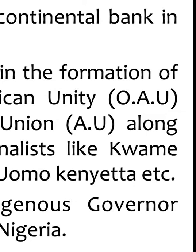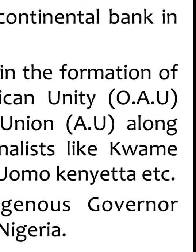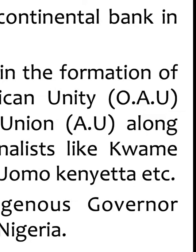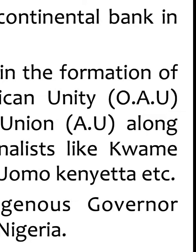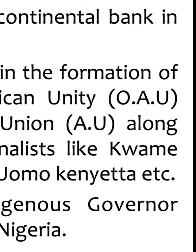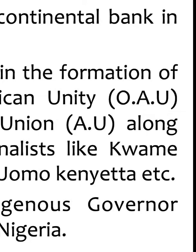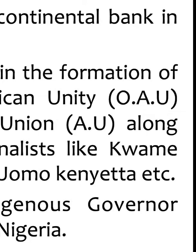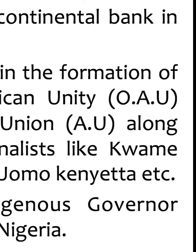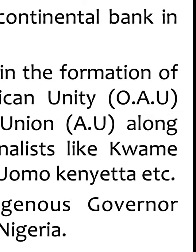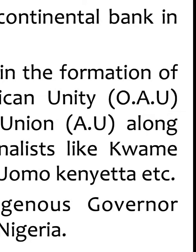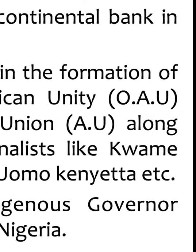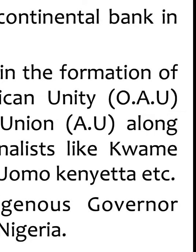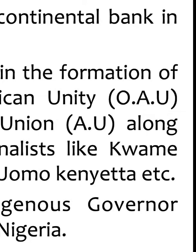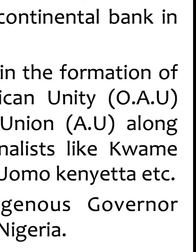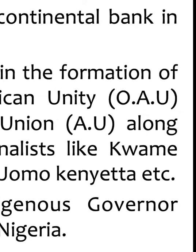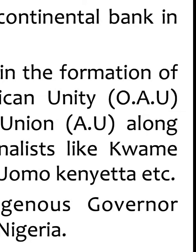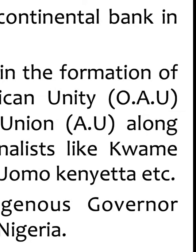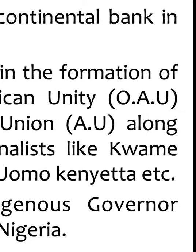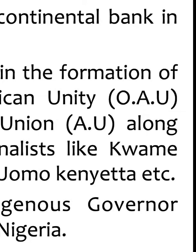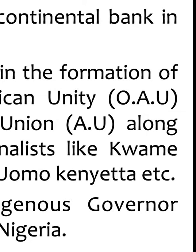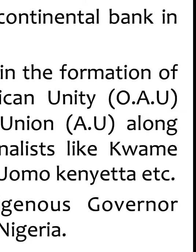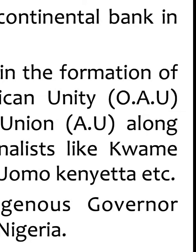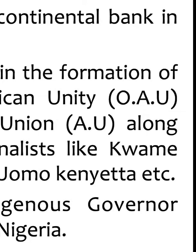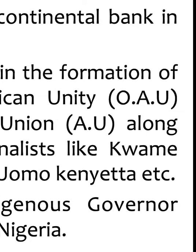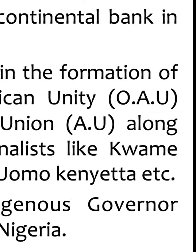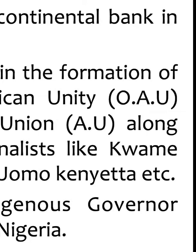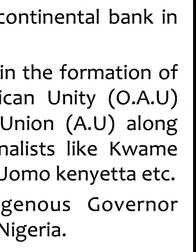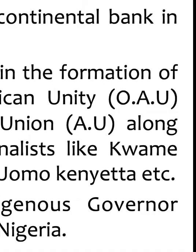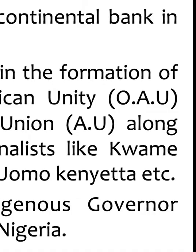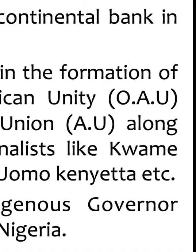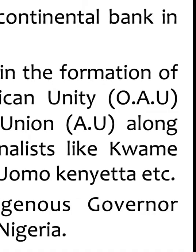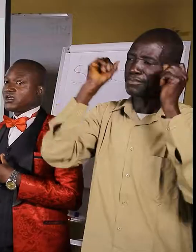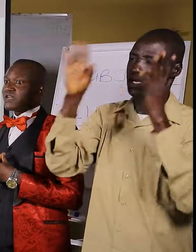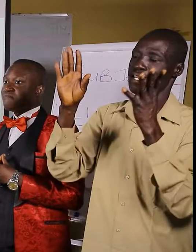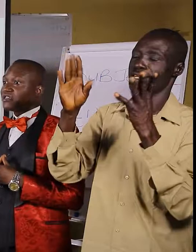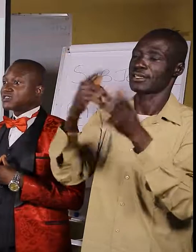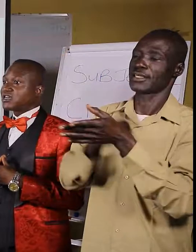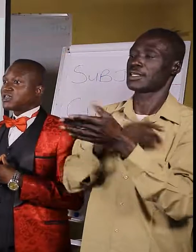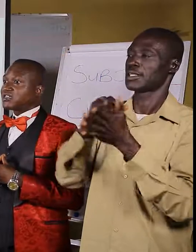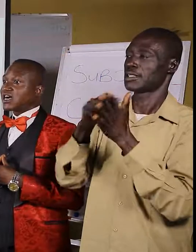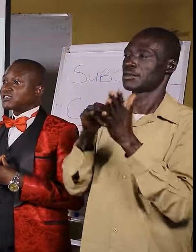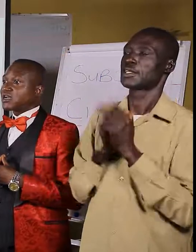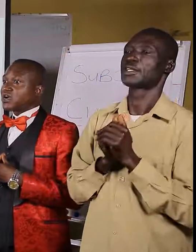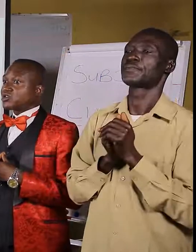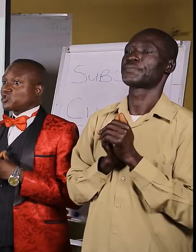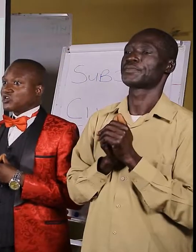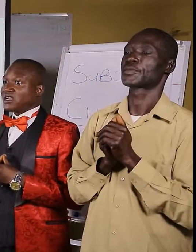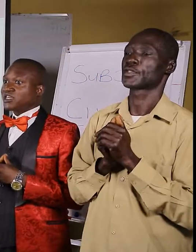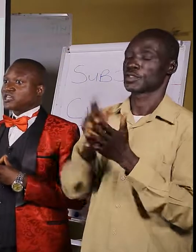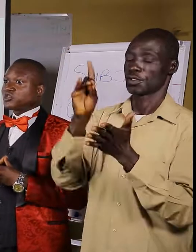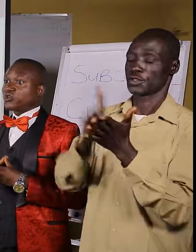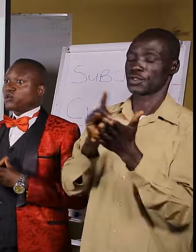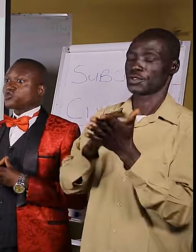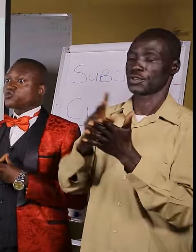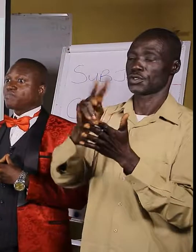Nkrumah, Julius Nyerere, Jomo Kenyatta, etc. It means that Dr.